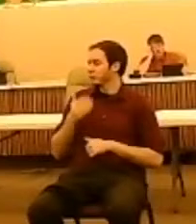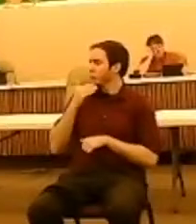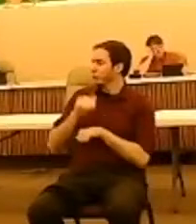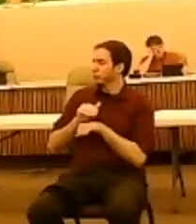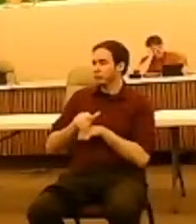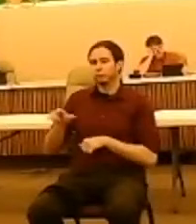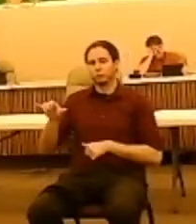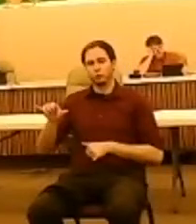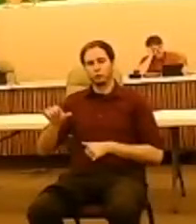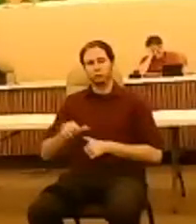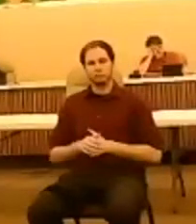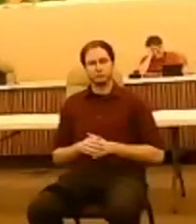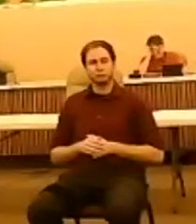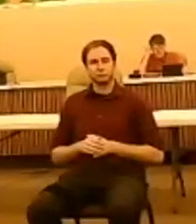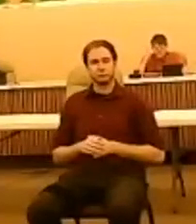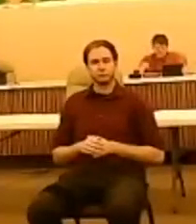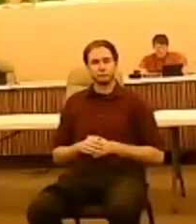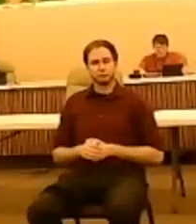You Thank too.